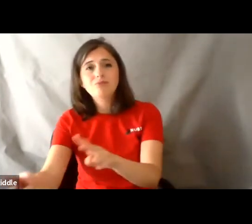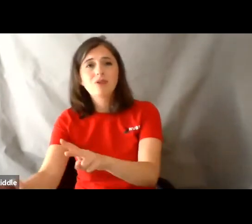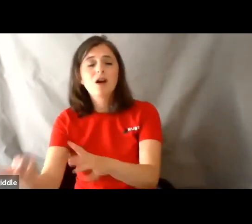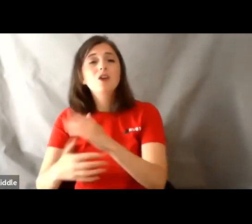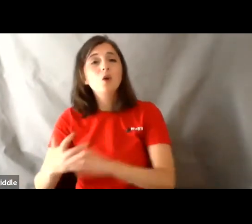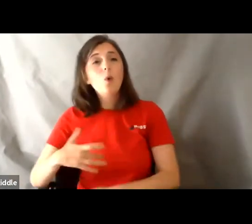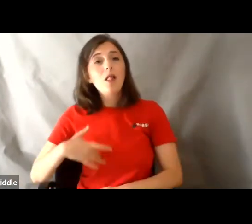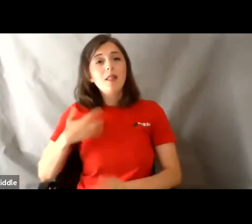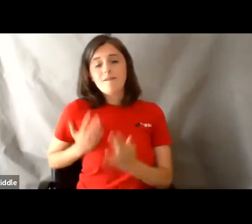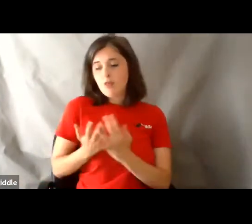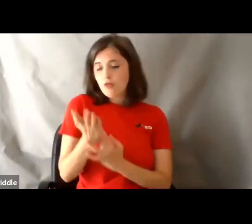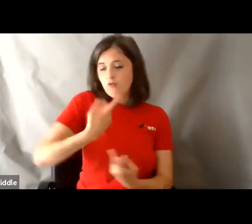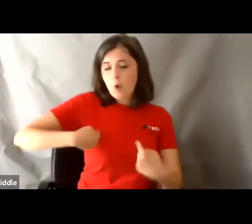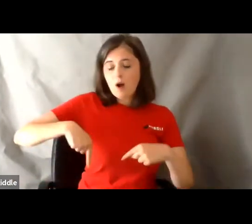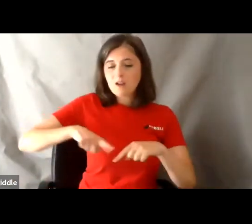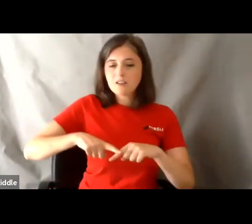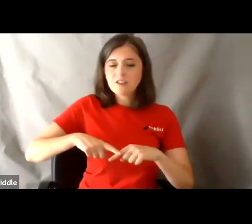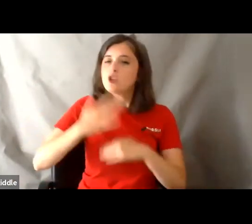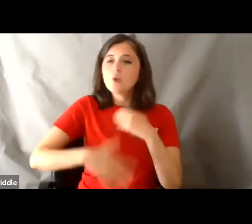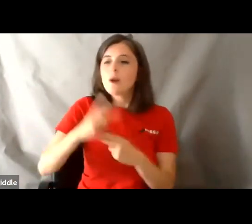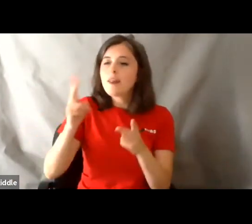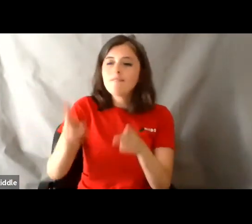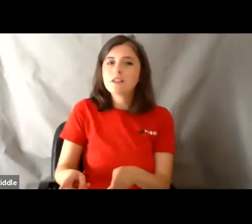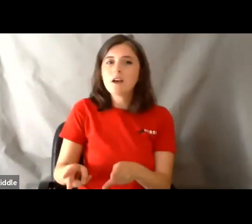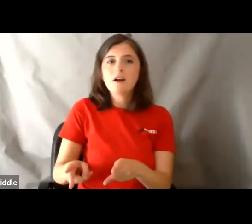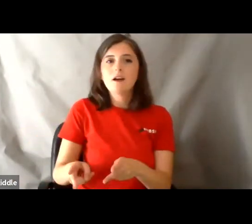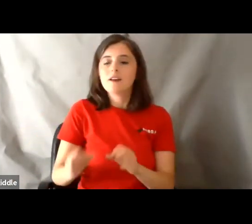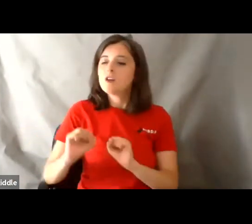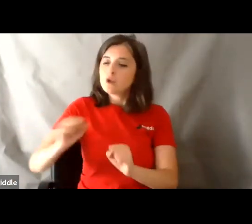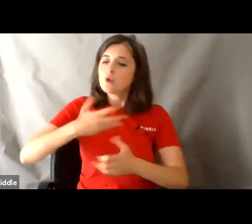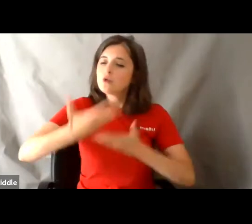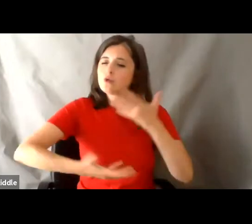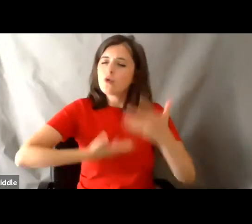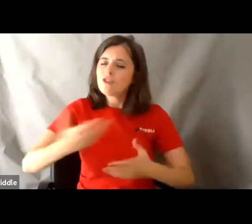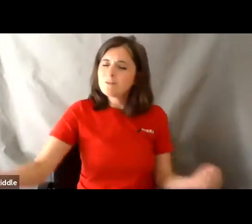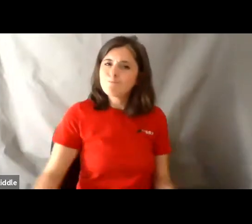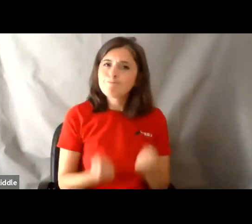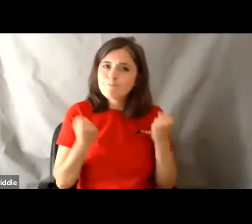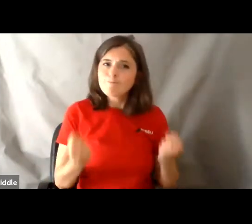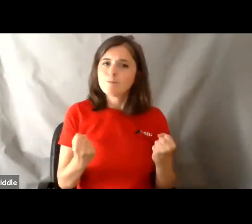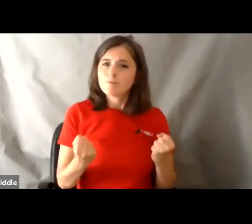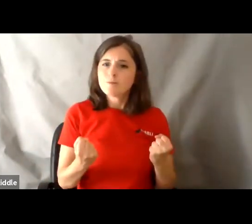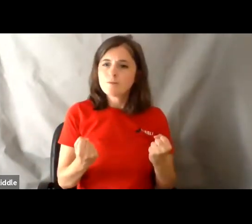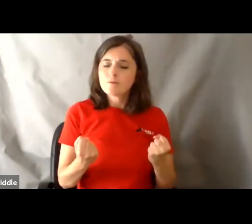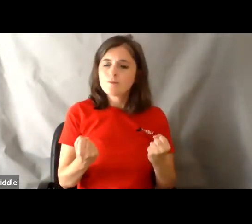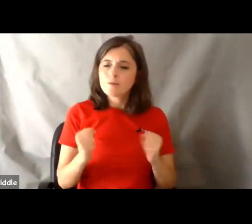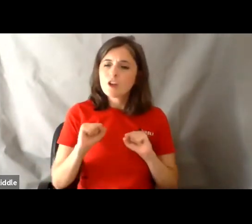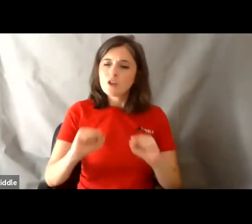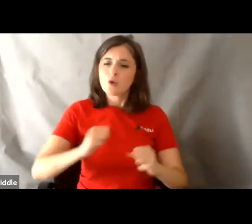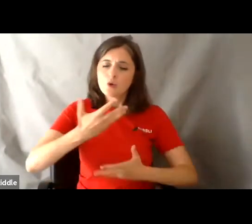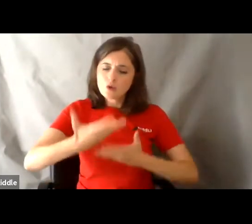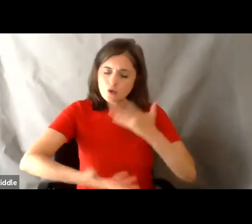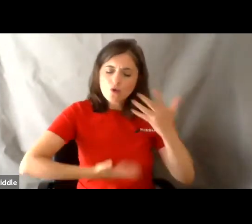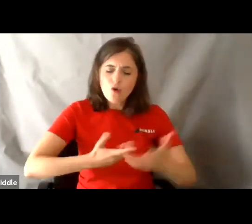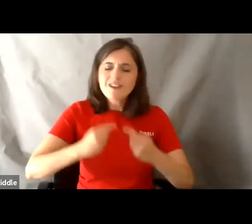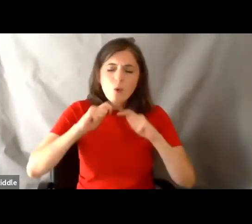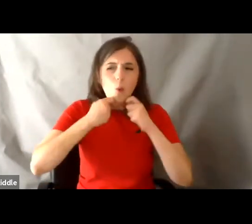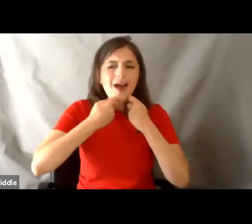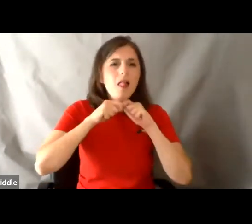us. You will never die. Your stories are so powerful, and your stories will be